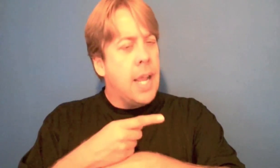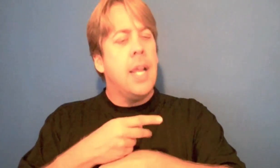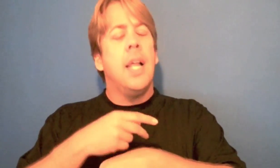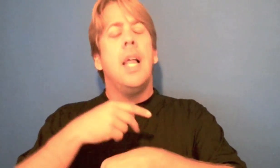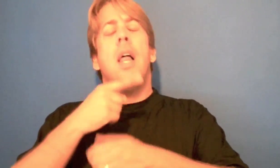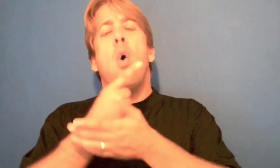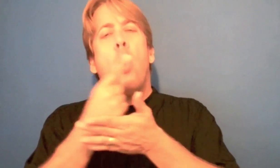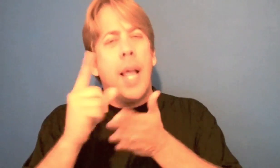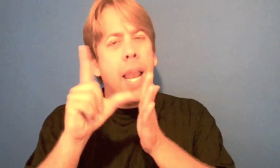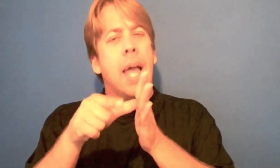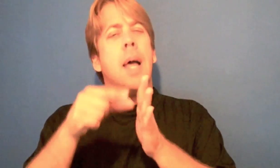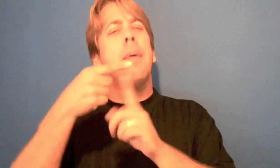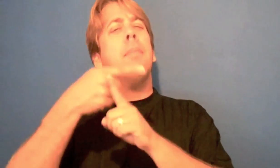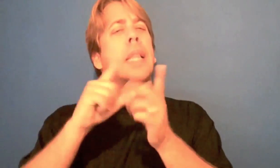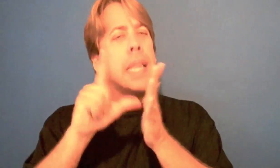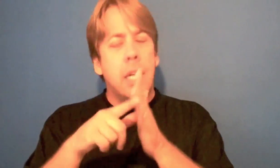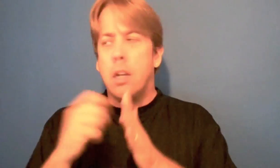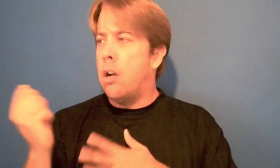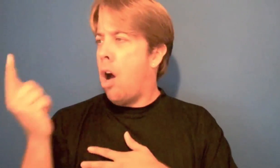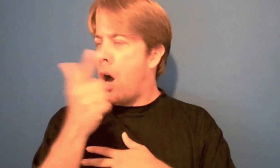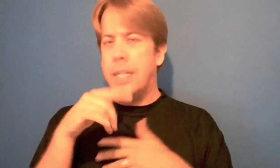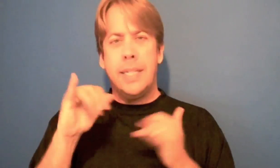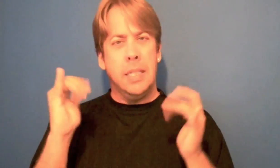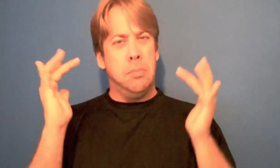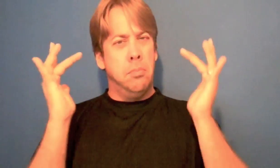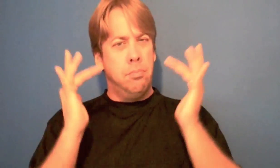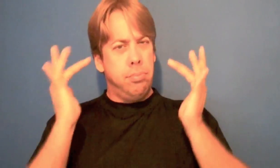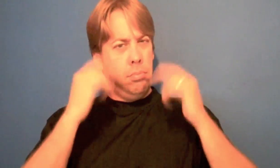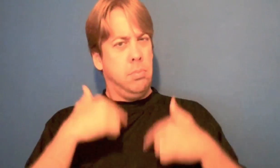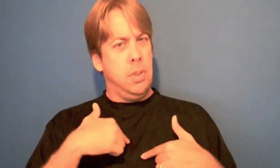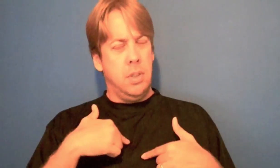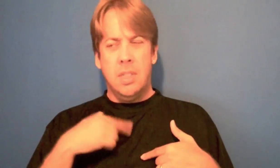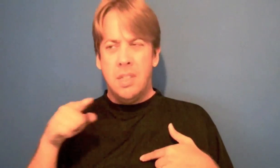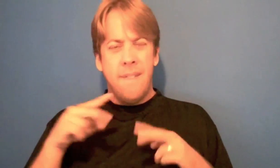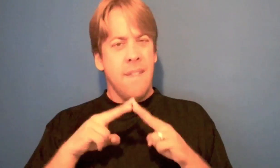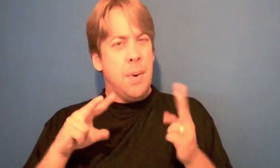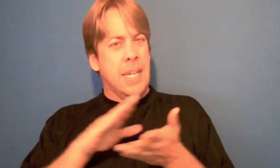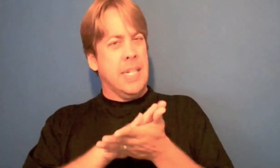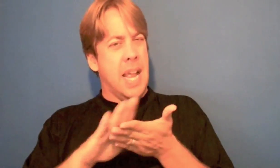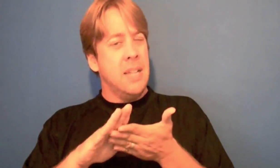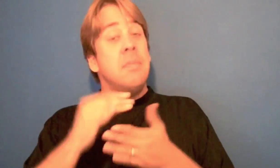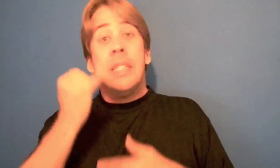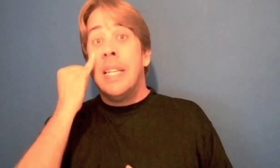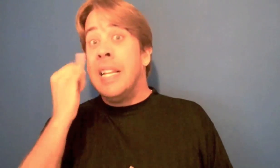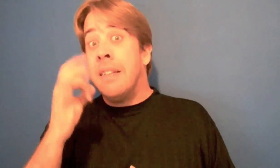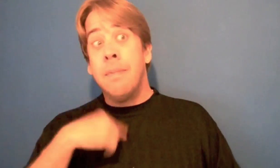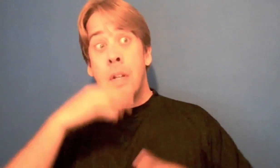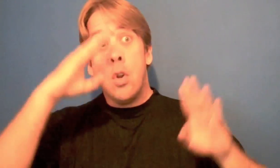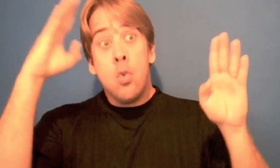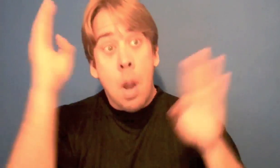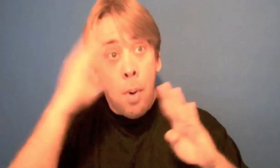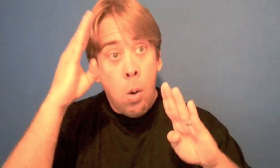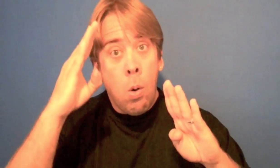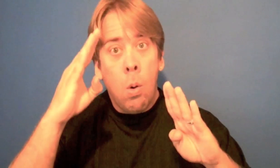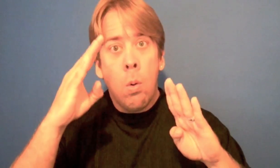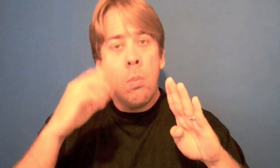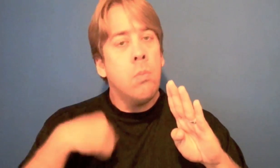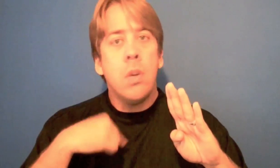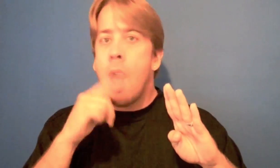And this happened the next day, the following week, even months after. Everyone was so nice to me. If I